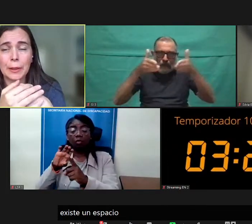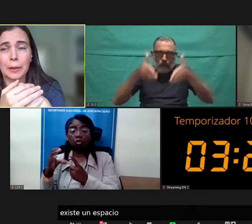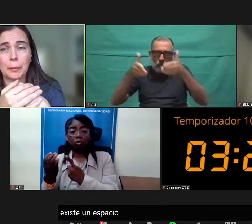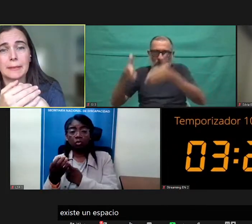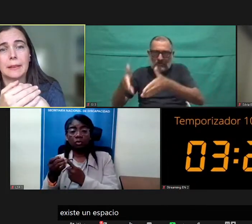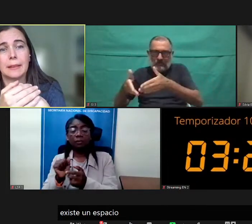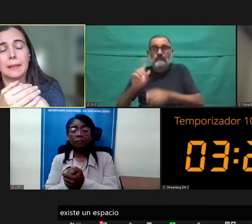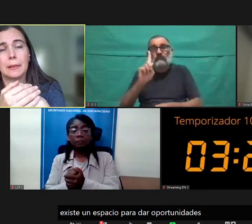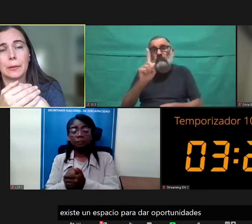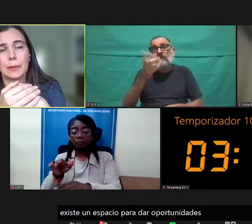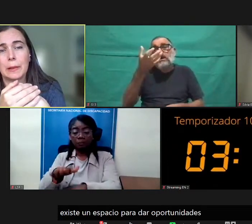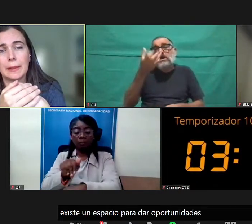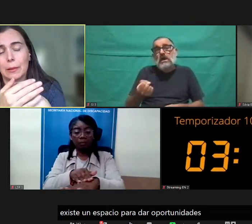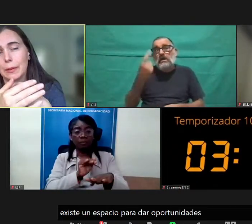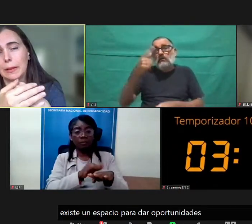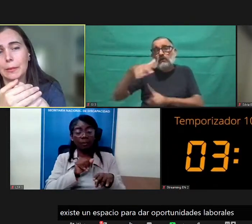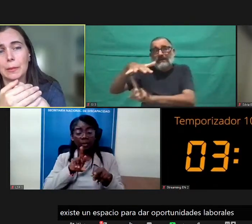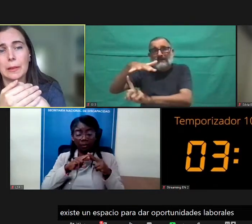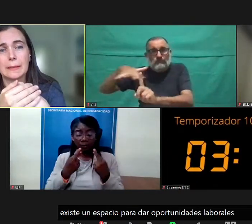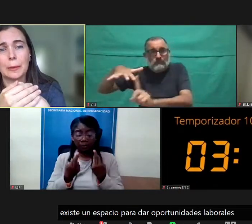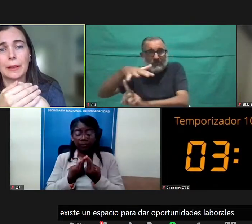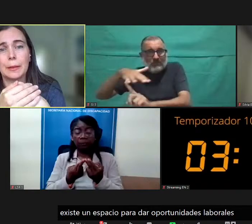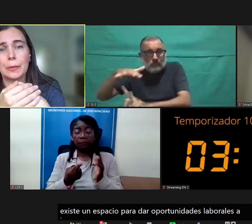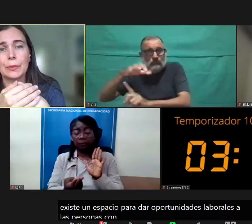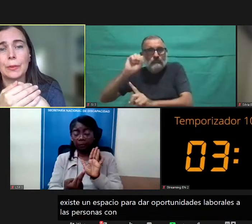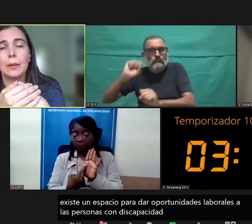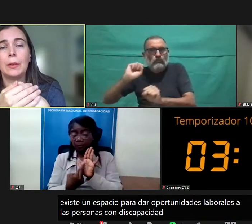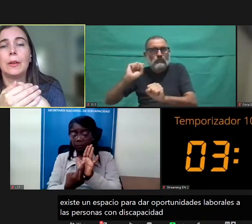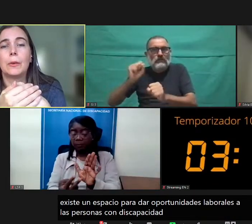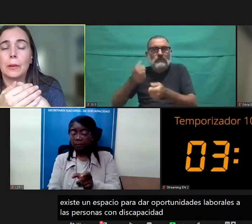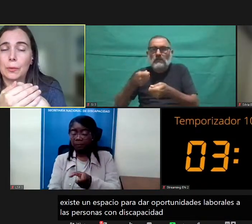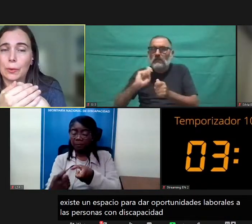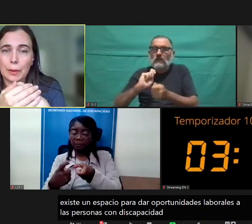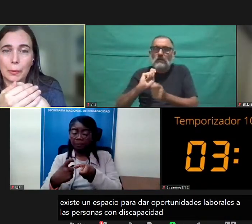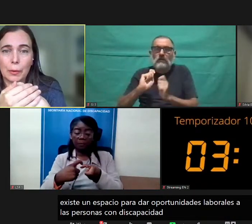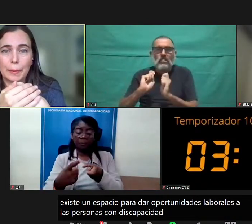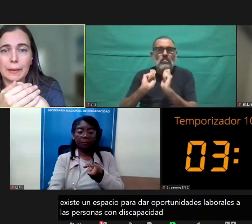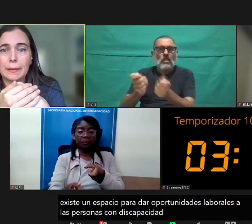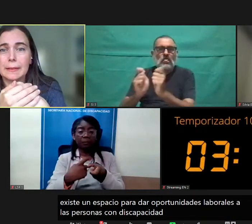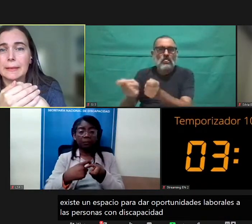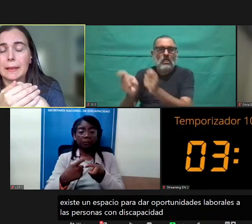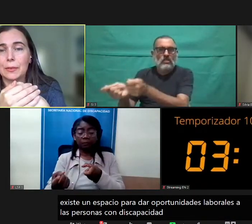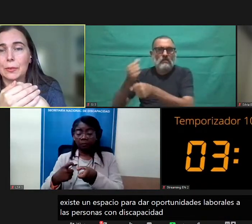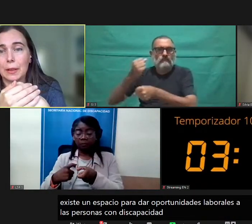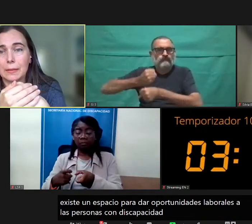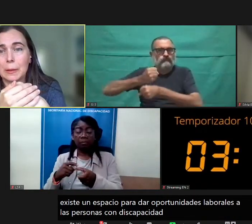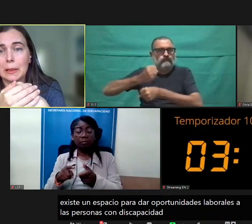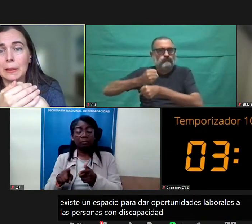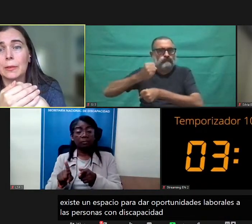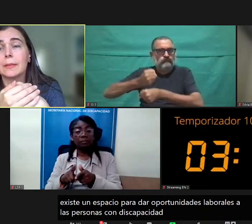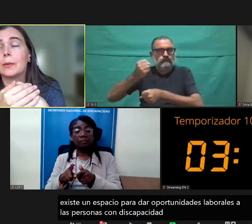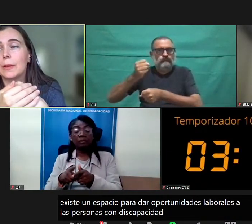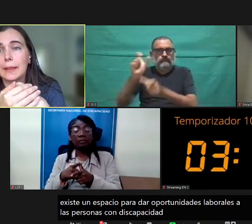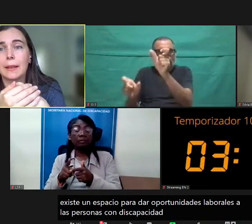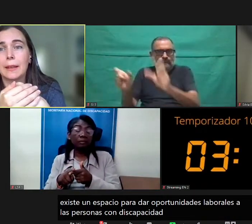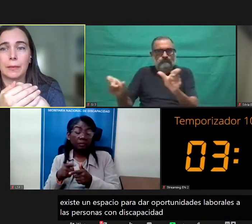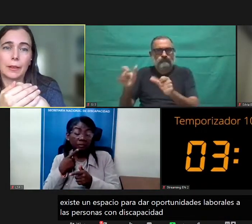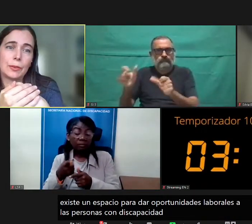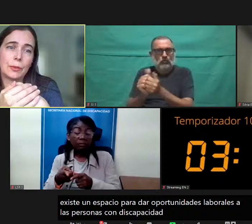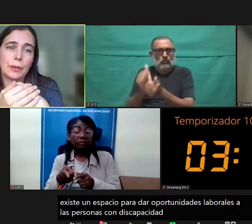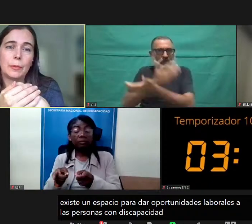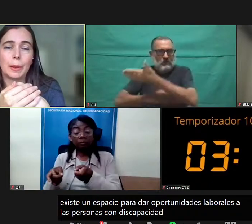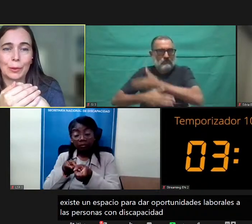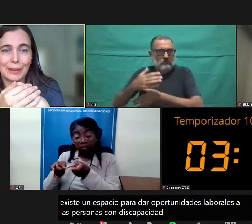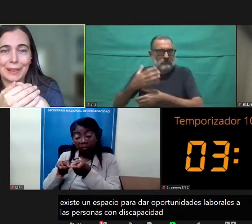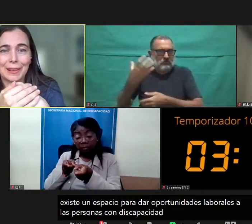of education and culture working on the different education levels combating organisms and civil